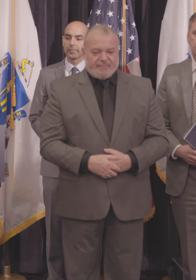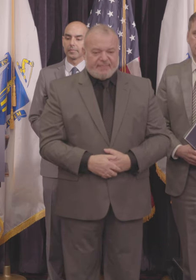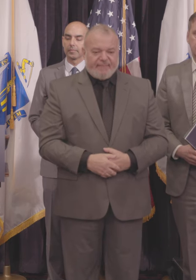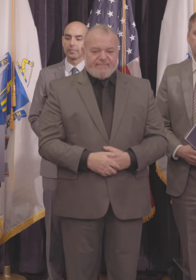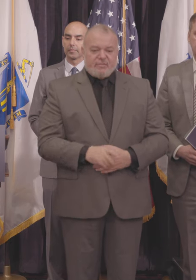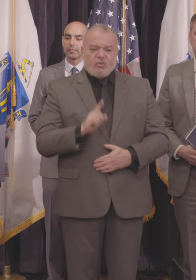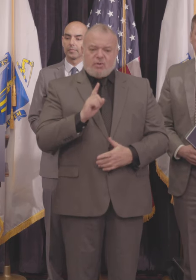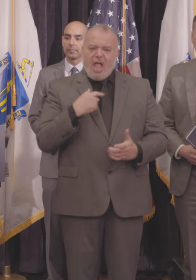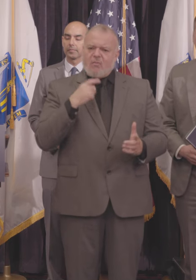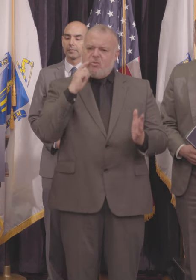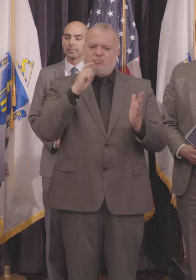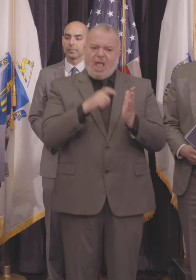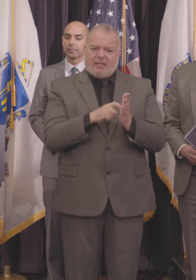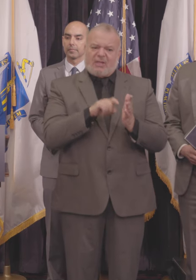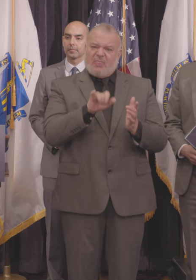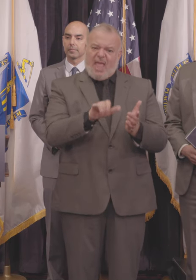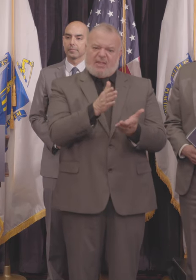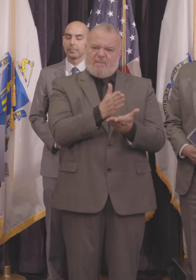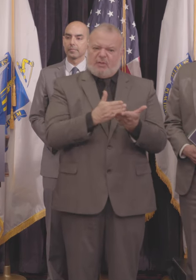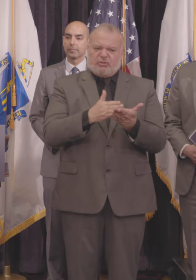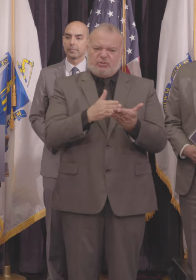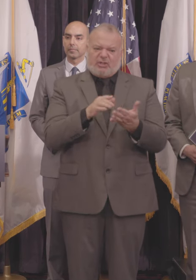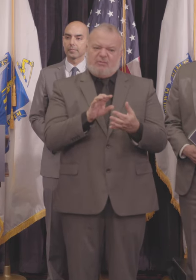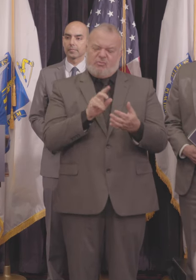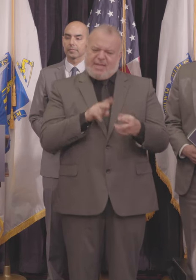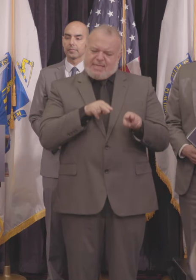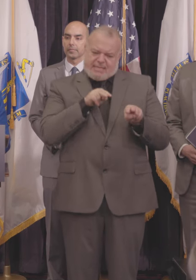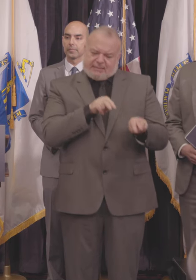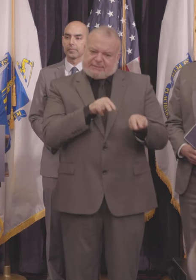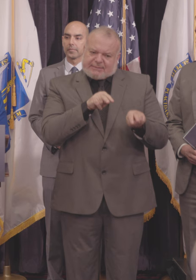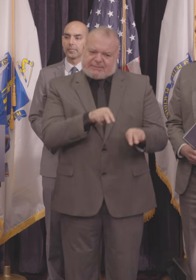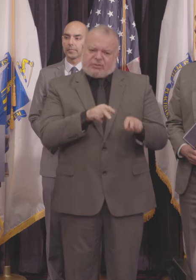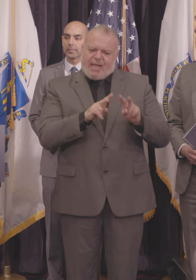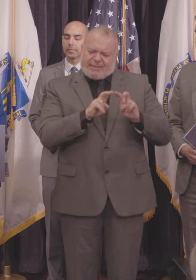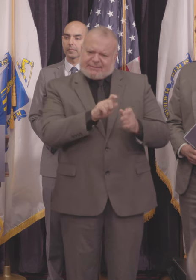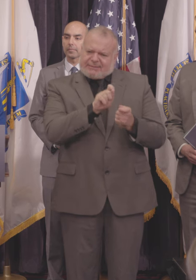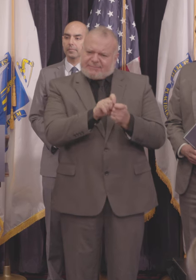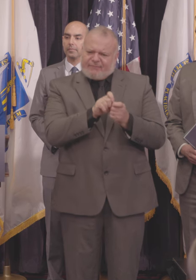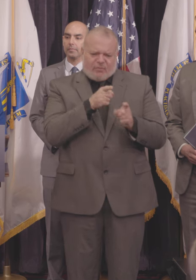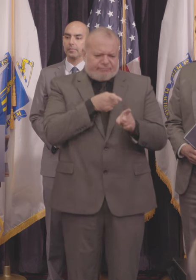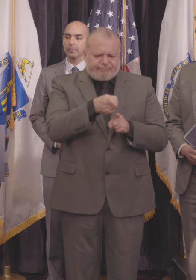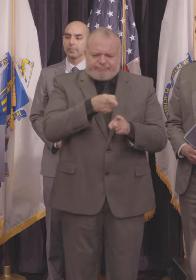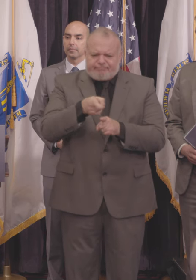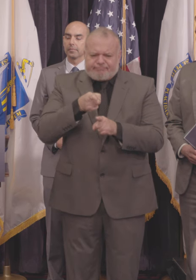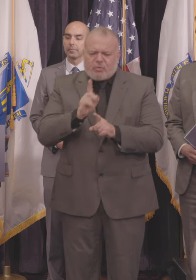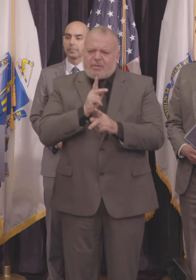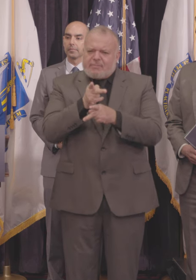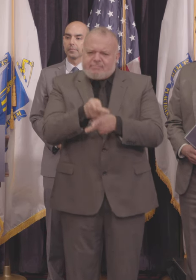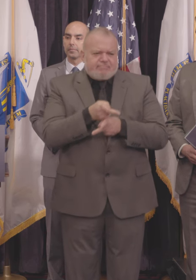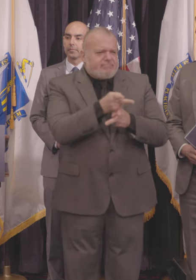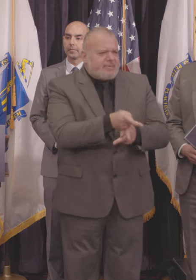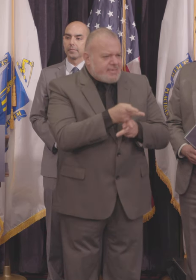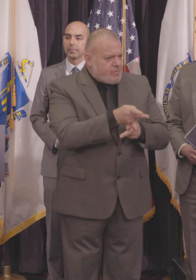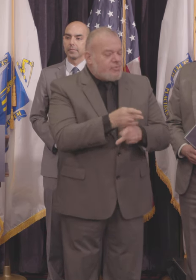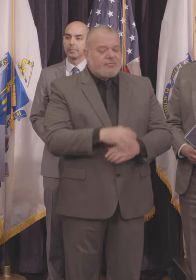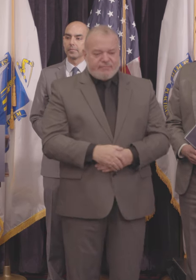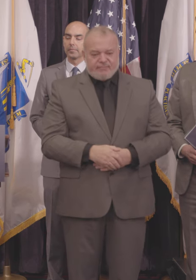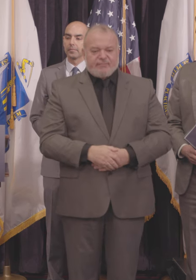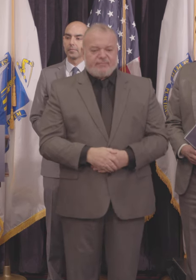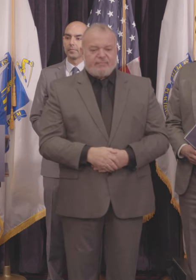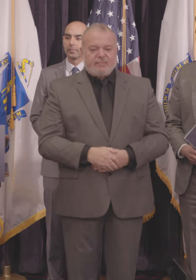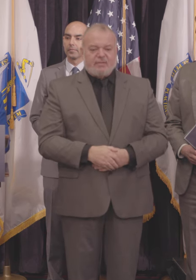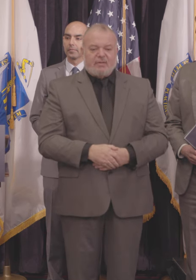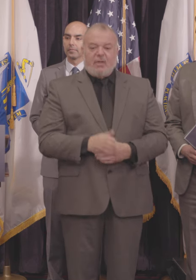that. Our economy remains strong, but the revenue picture is changing. Pandemic-era funding relief has